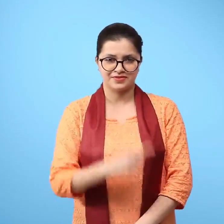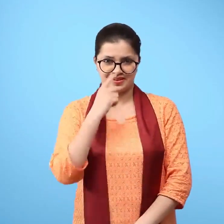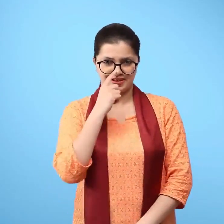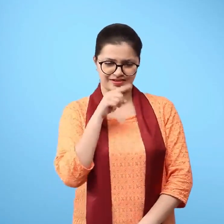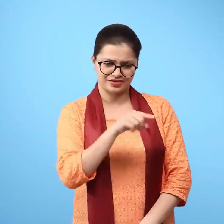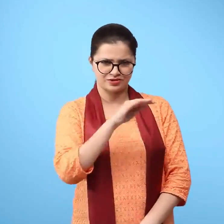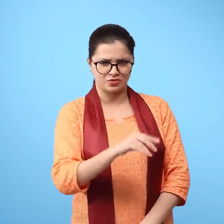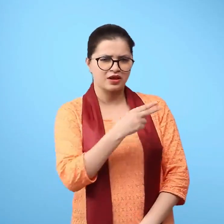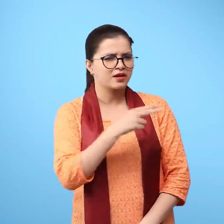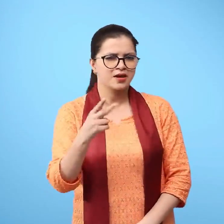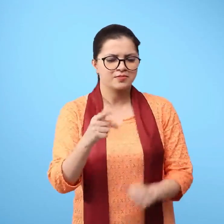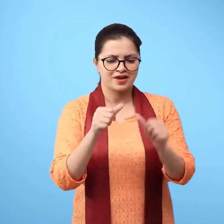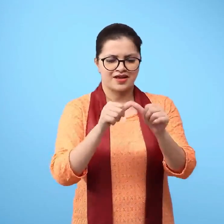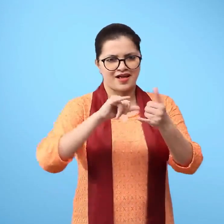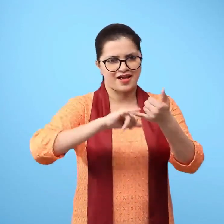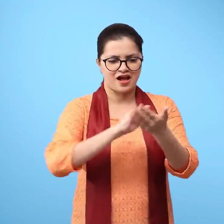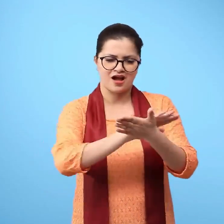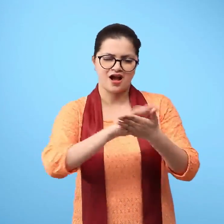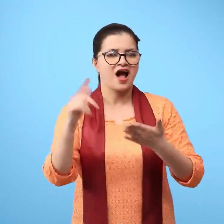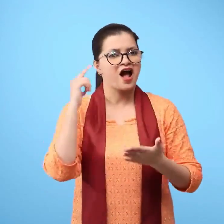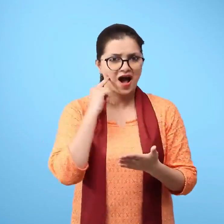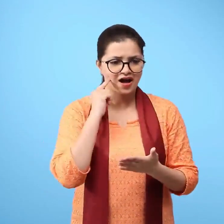All the classrooms in Ashi's school look like this.